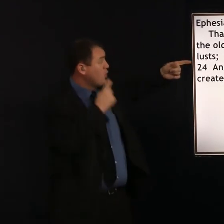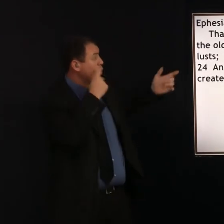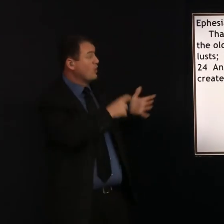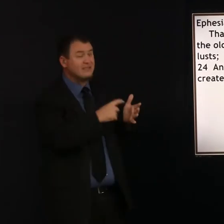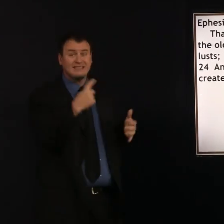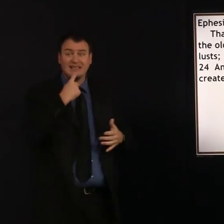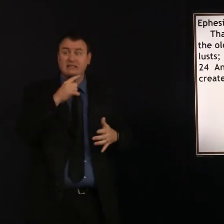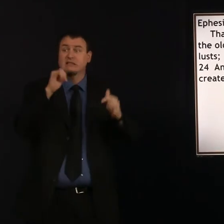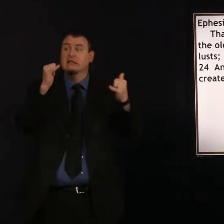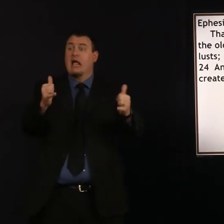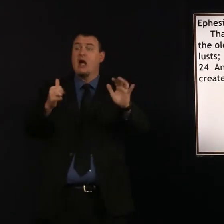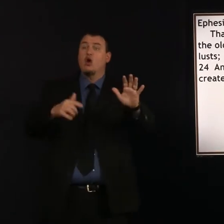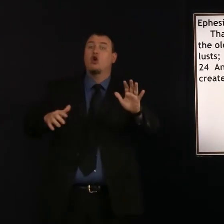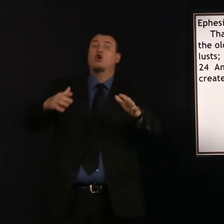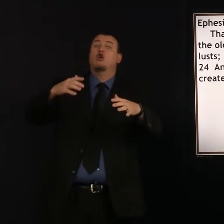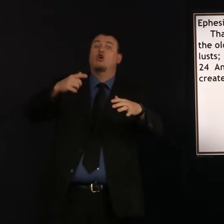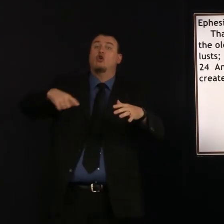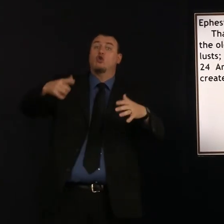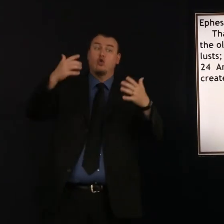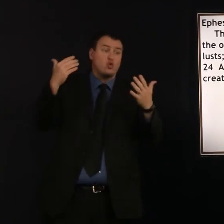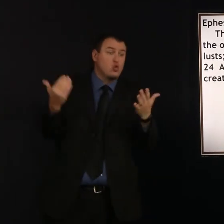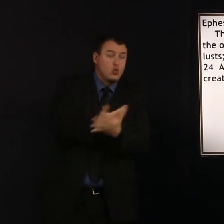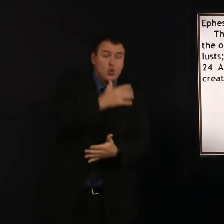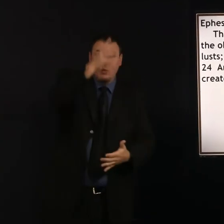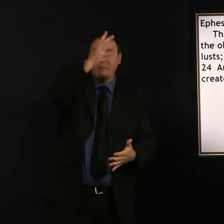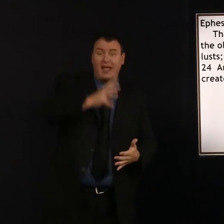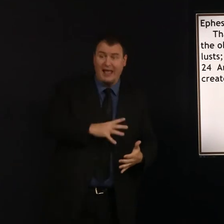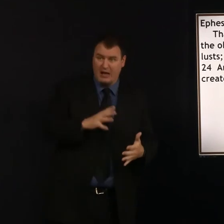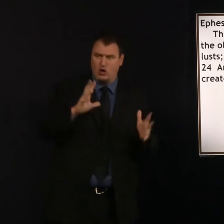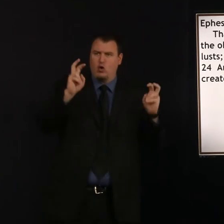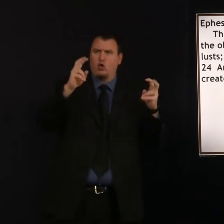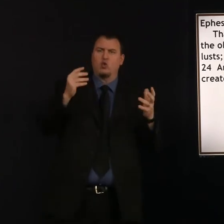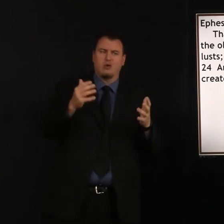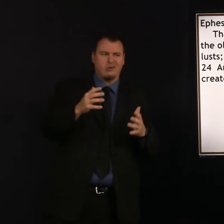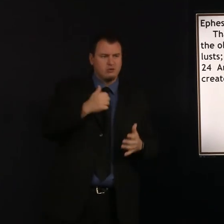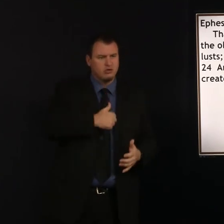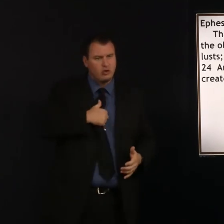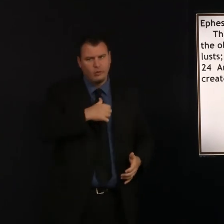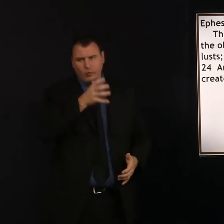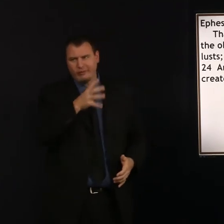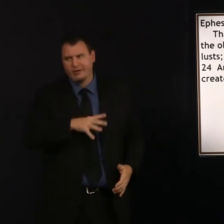now, the new man